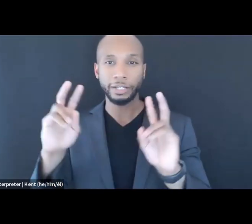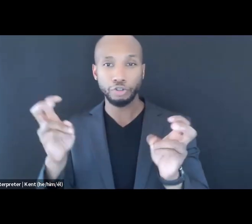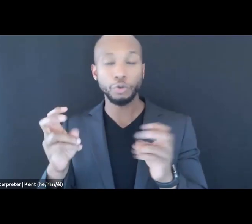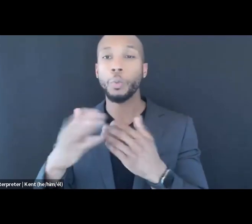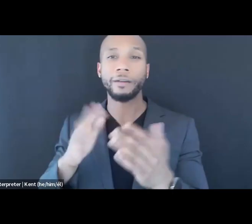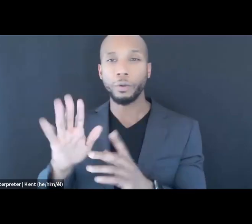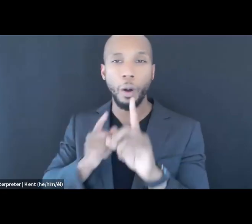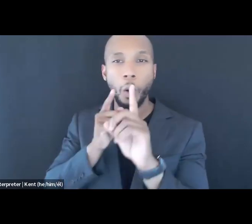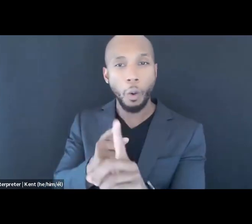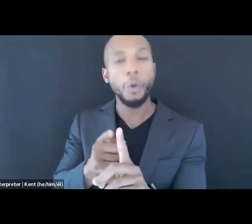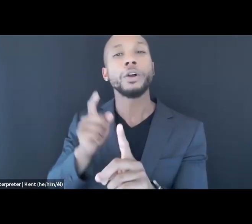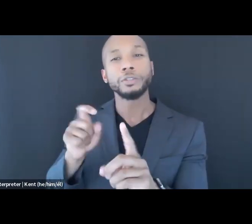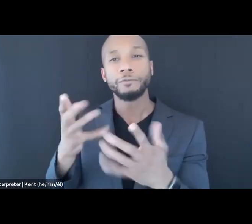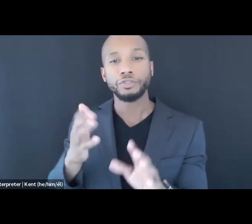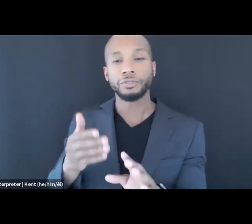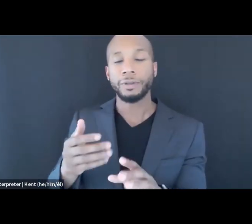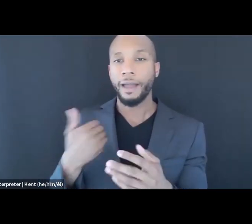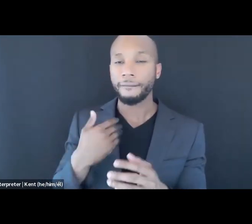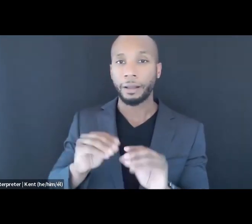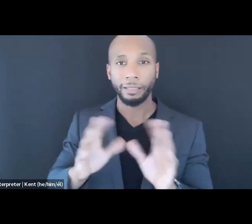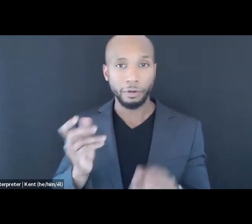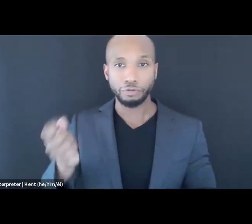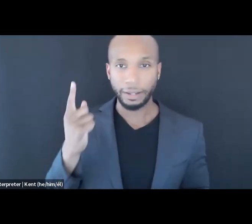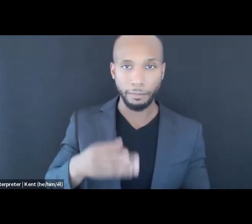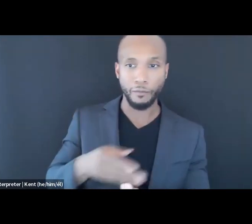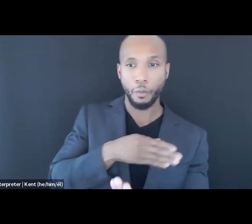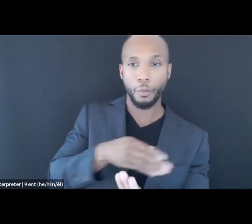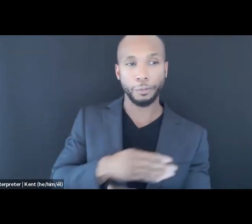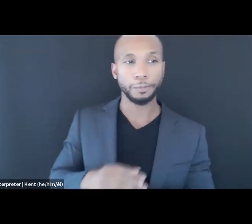your goal is, you need to have a clear understanding of that.